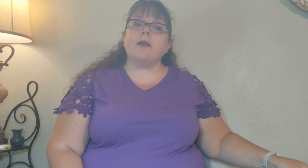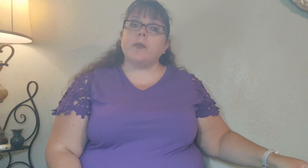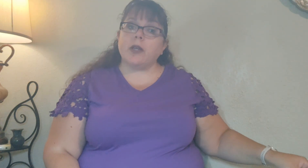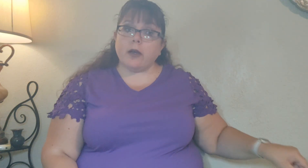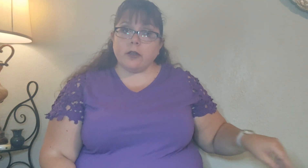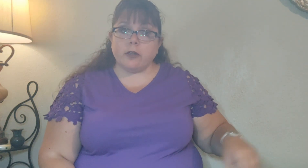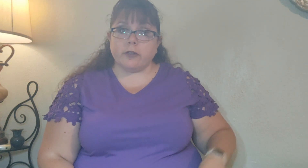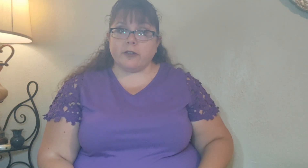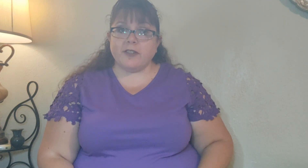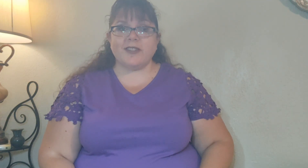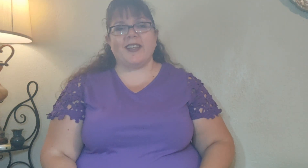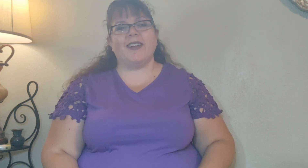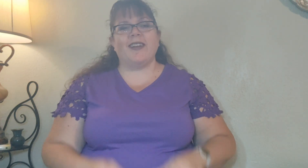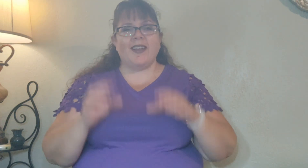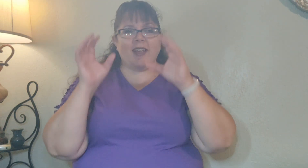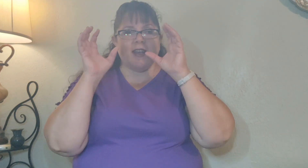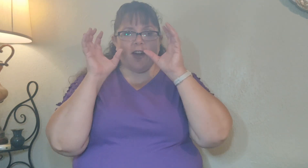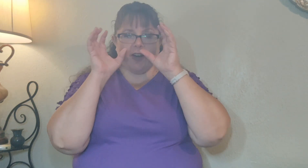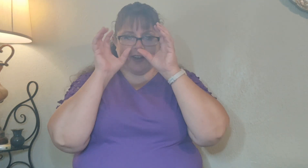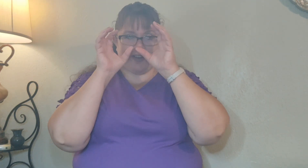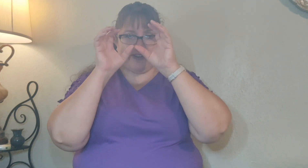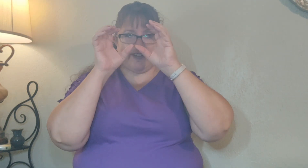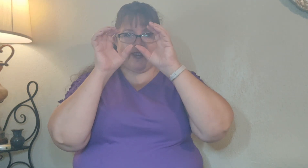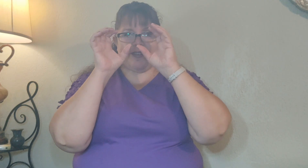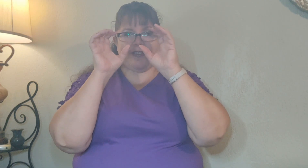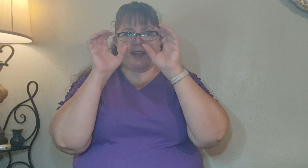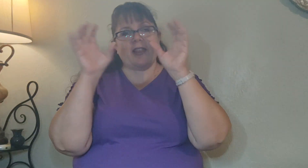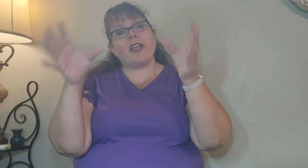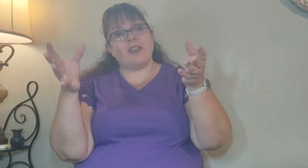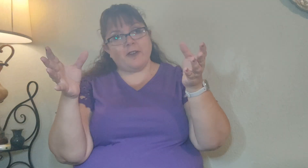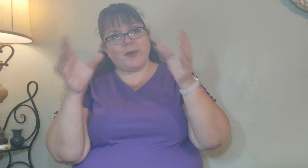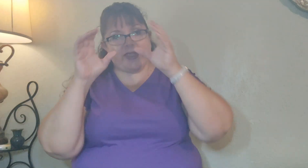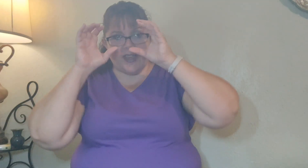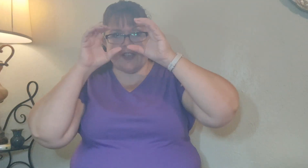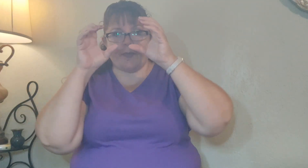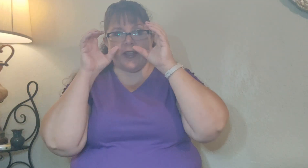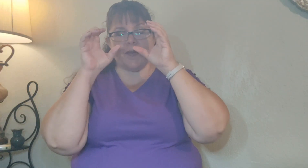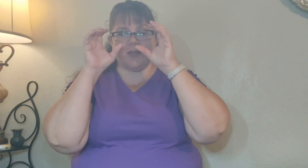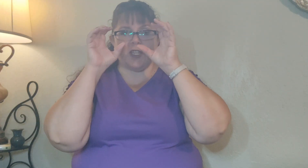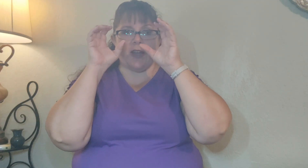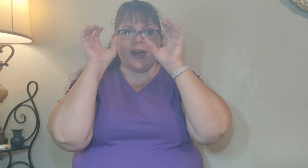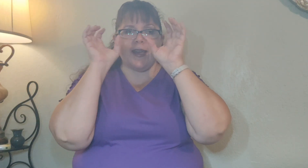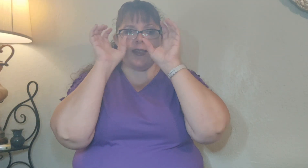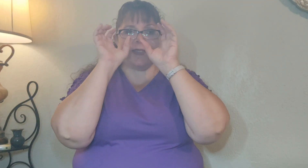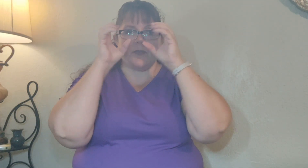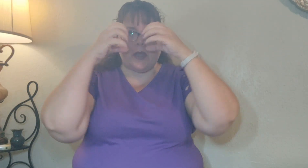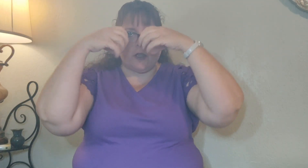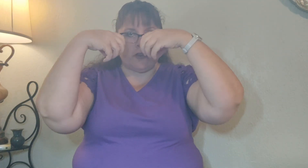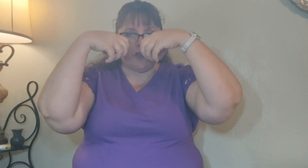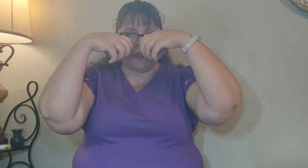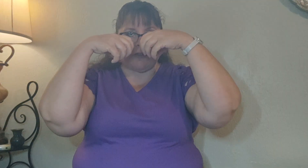Then binoculars are like you would think. You bring them up to your eyes, but you